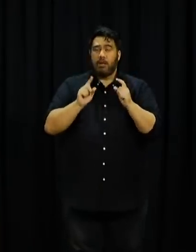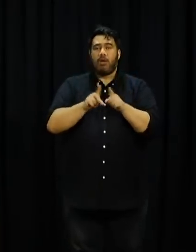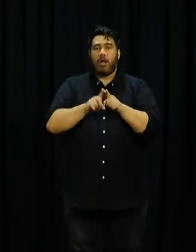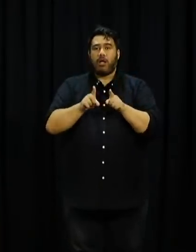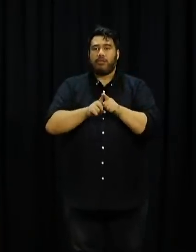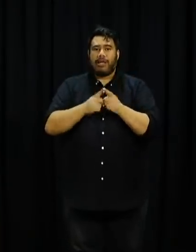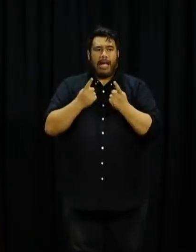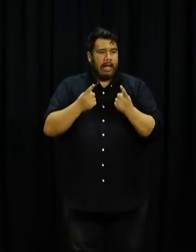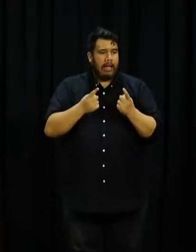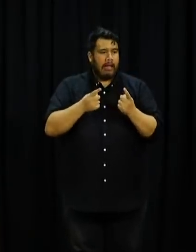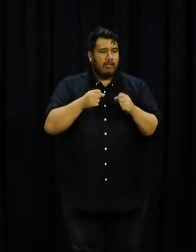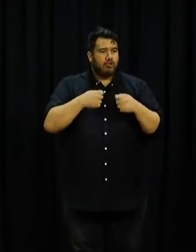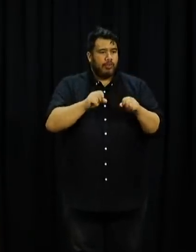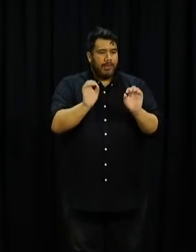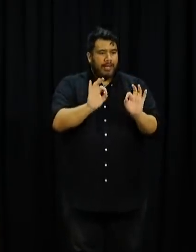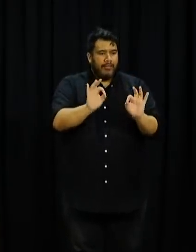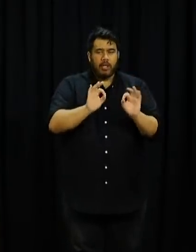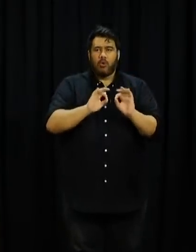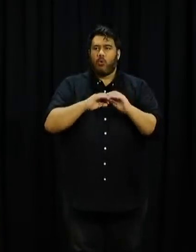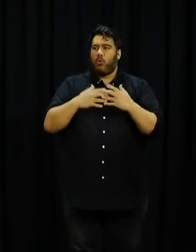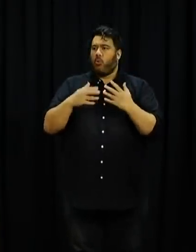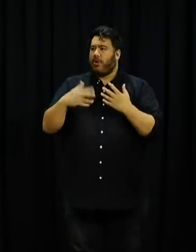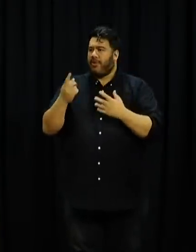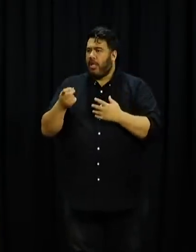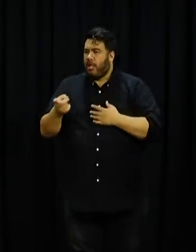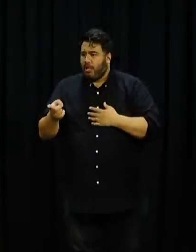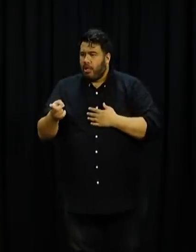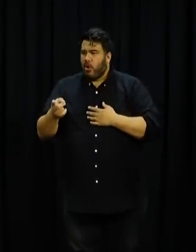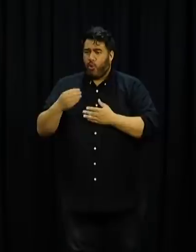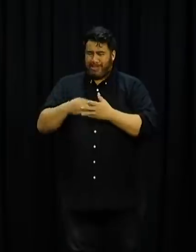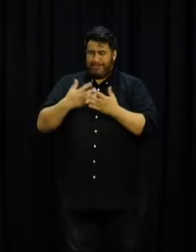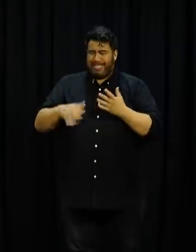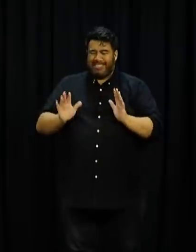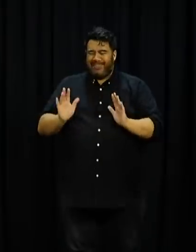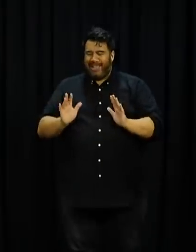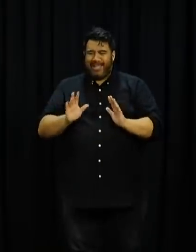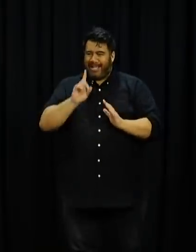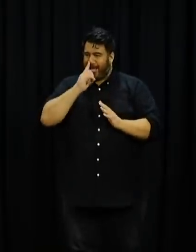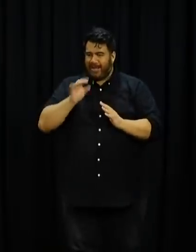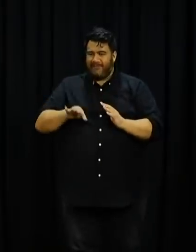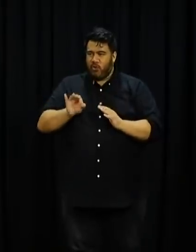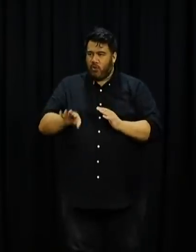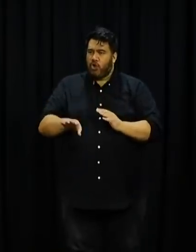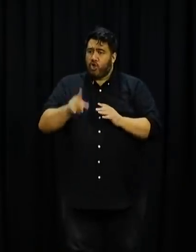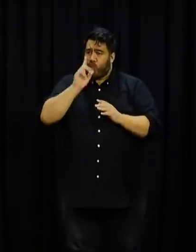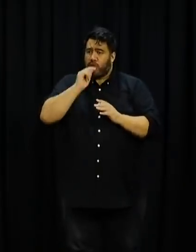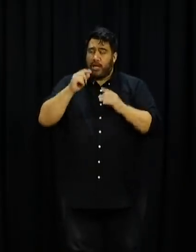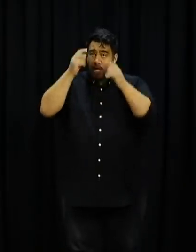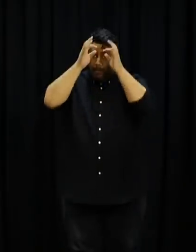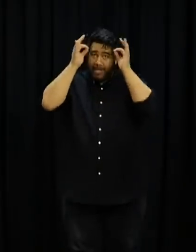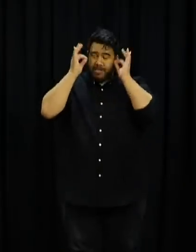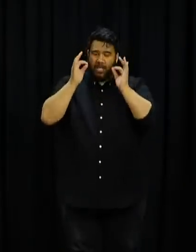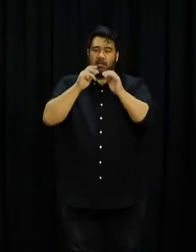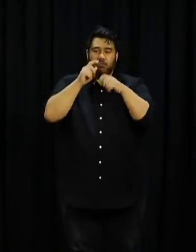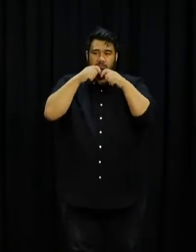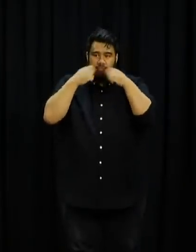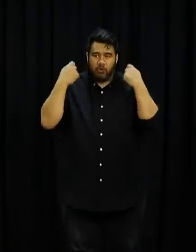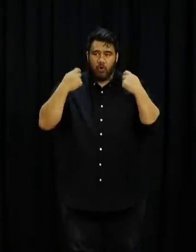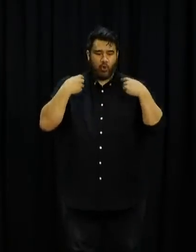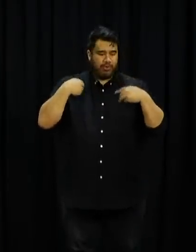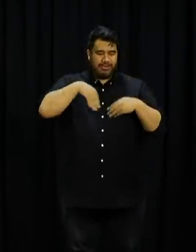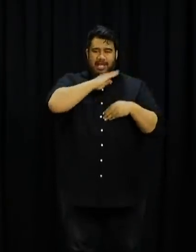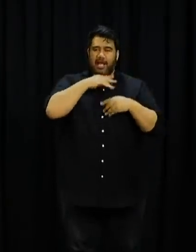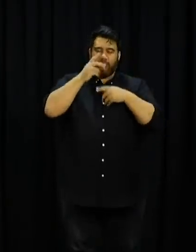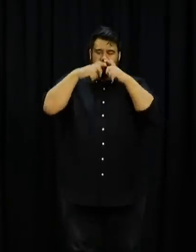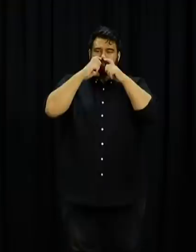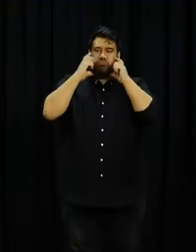to locate one at a supermarket or just the expense is prohibitive, you can use a bandana or a scarf or something else as a face